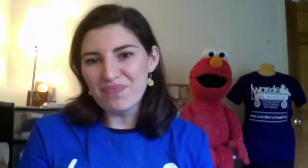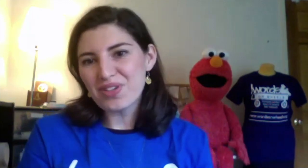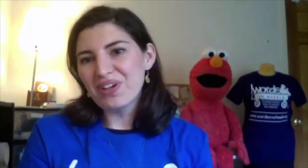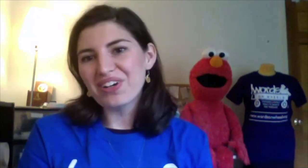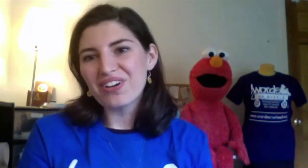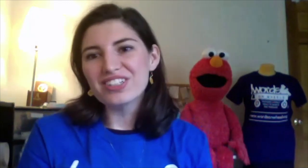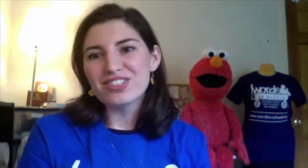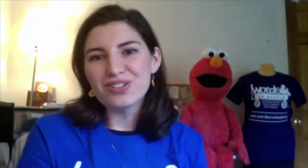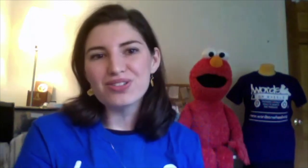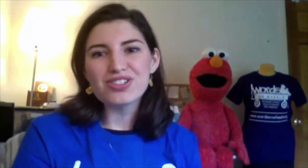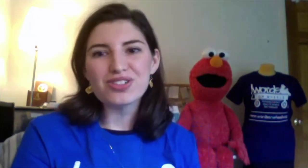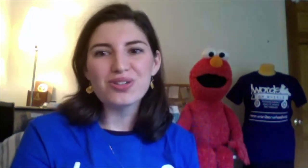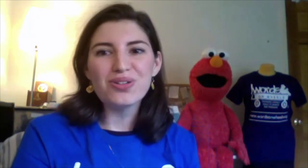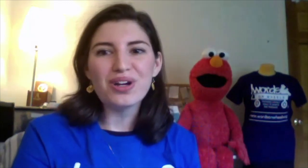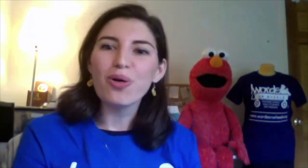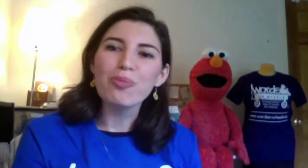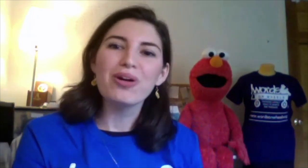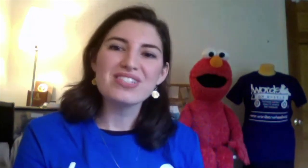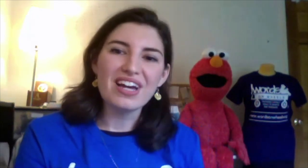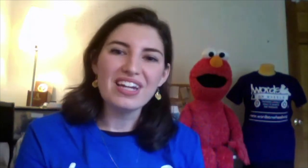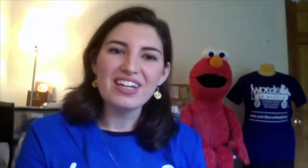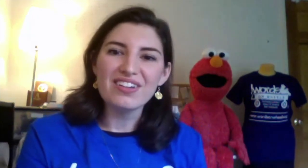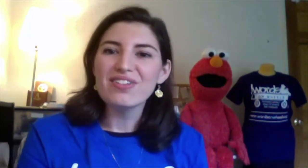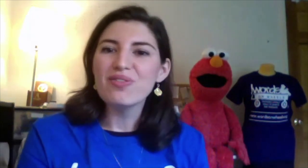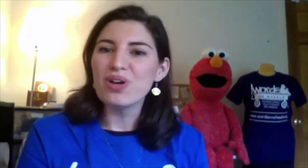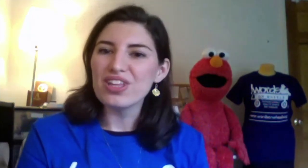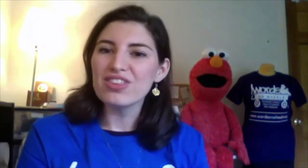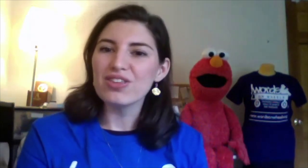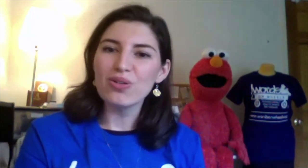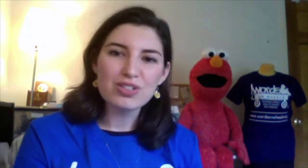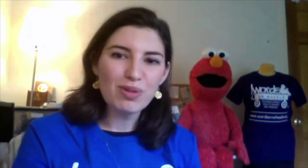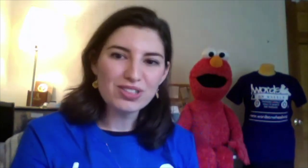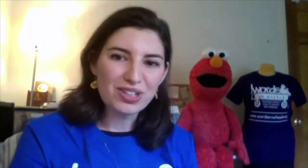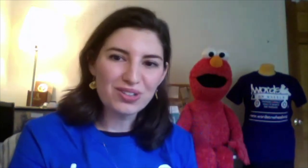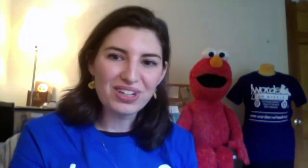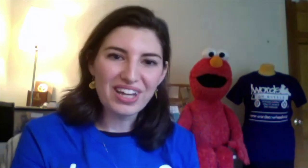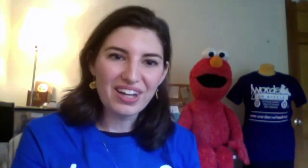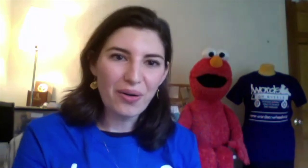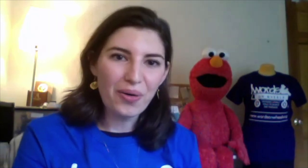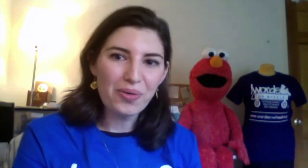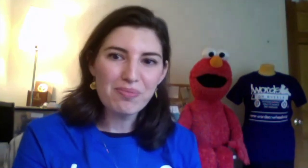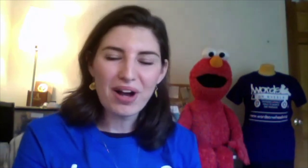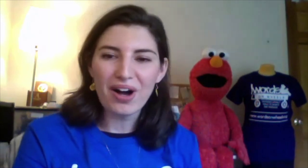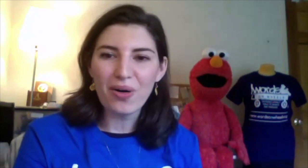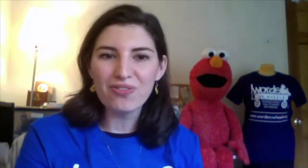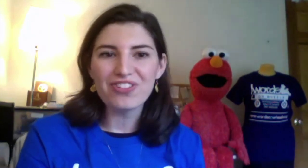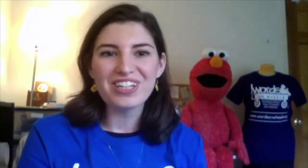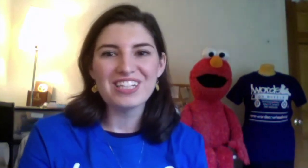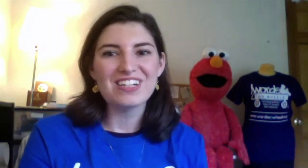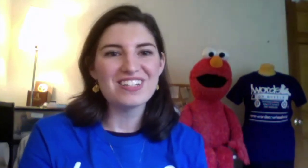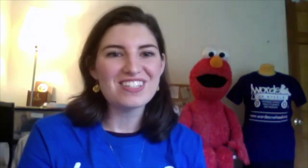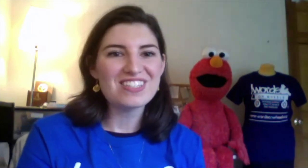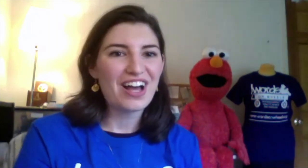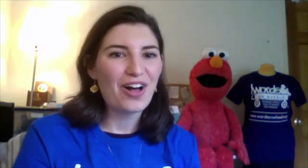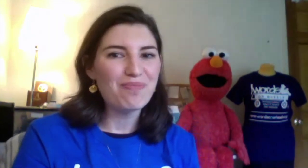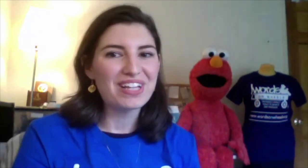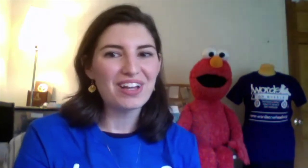we encourage you to incorporate signing with your small children at home. Hopefully it does help make life a